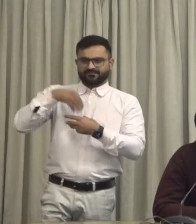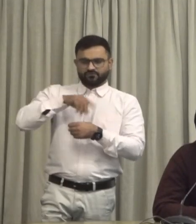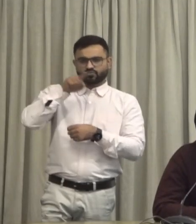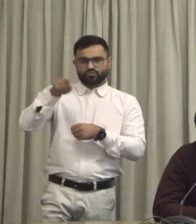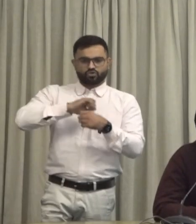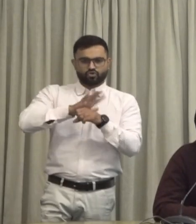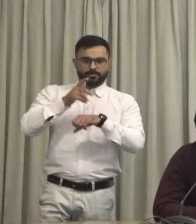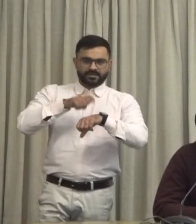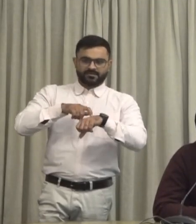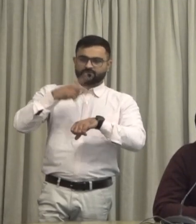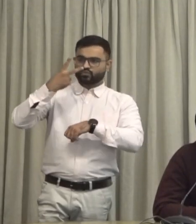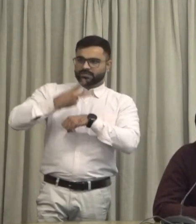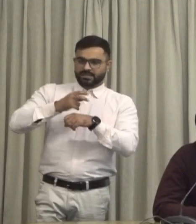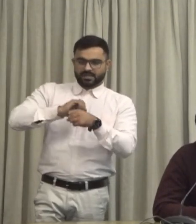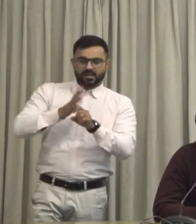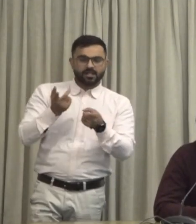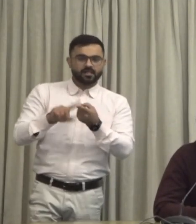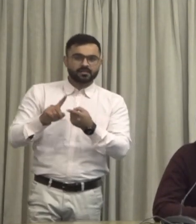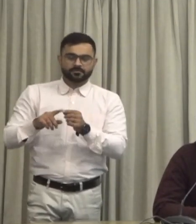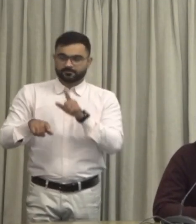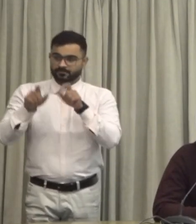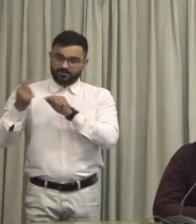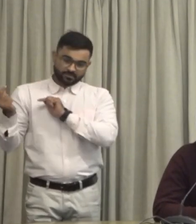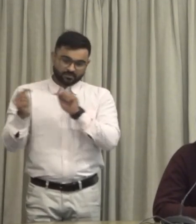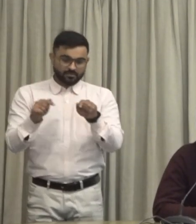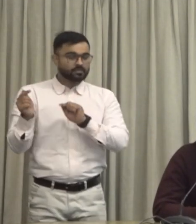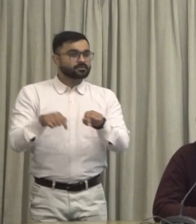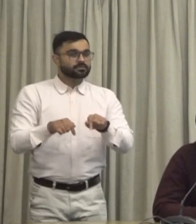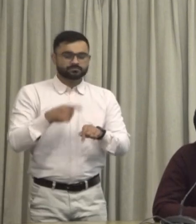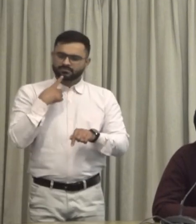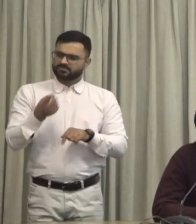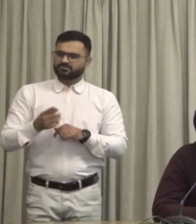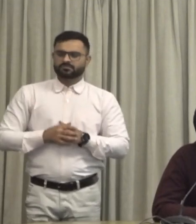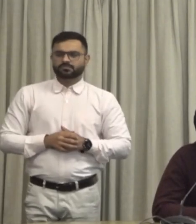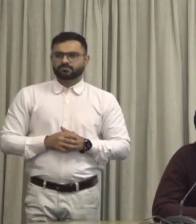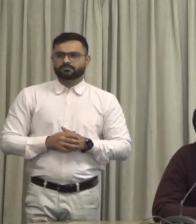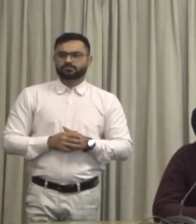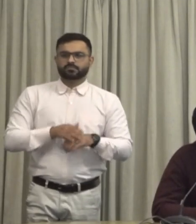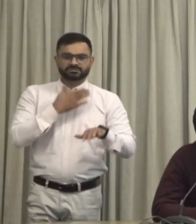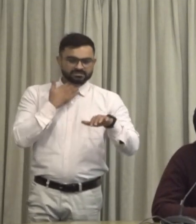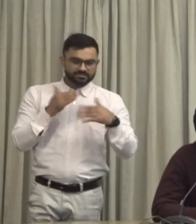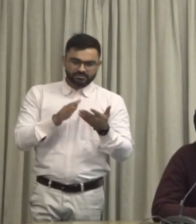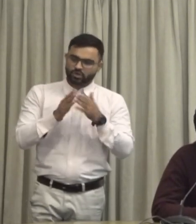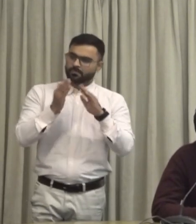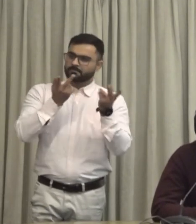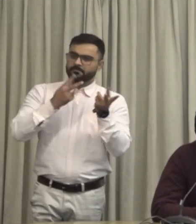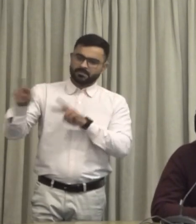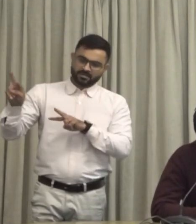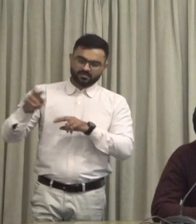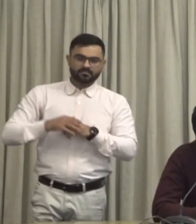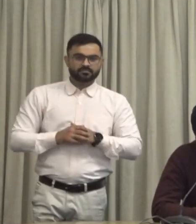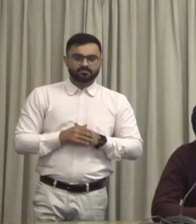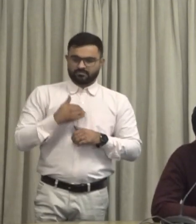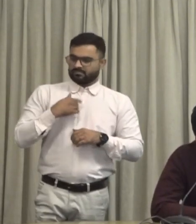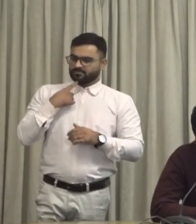COVID when the second wave of COVID was going on, and people would come and then I would be like, oh, they're almost going to die, take them home. Right?